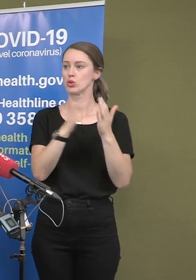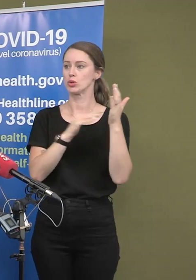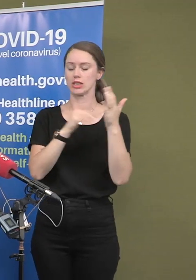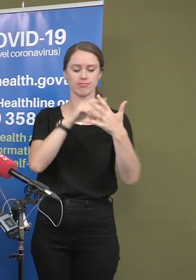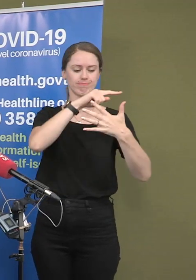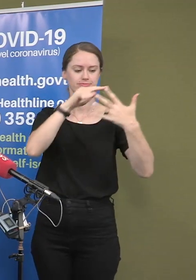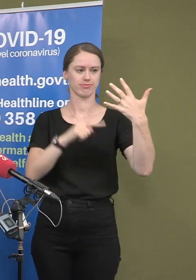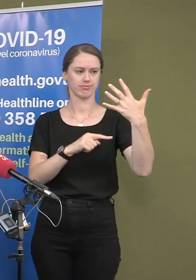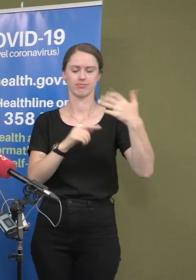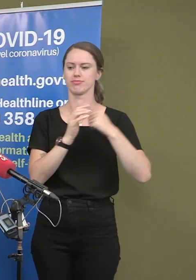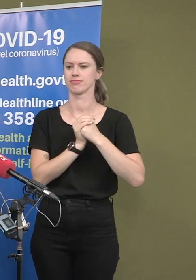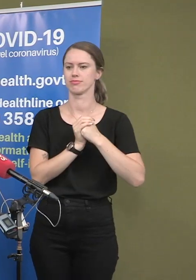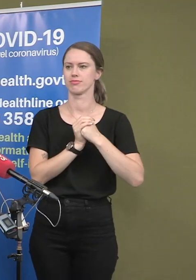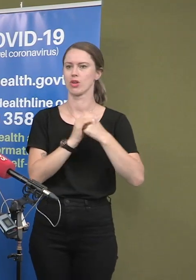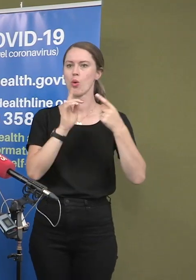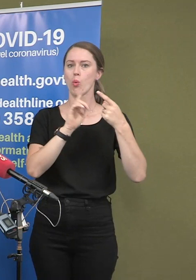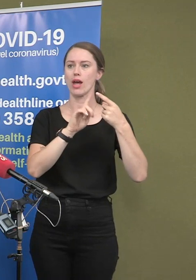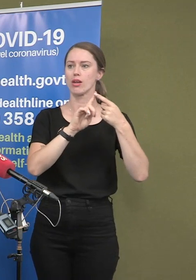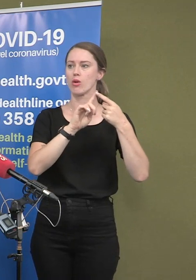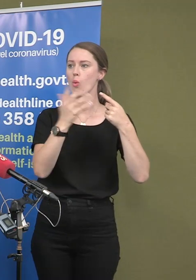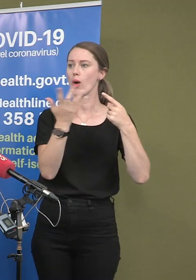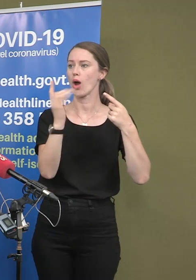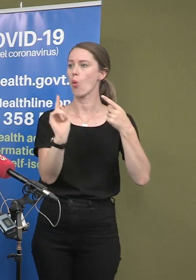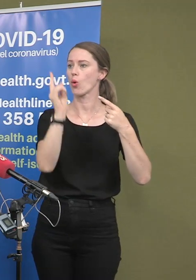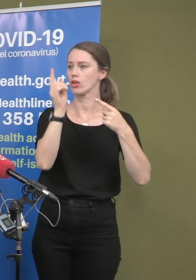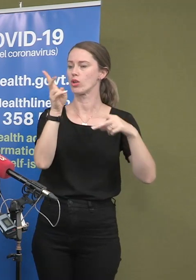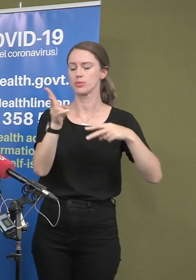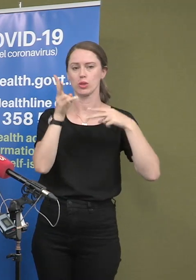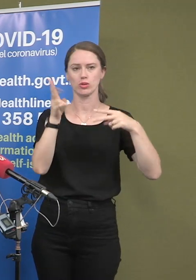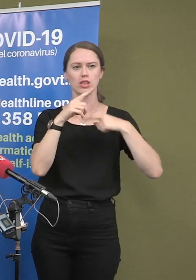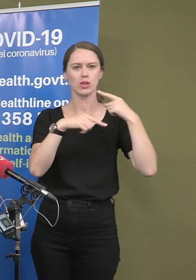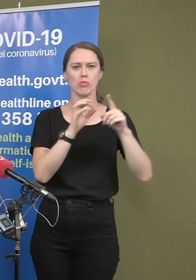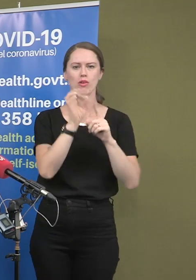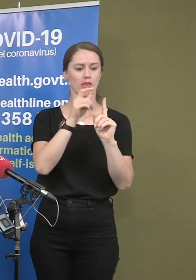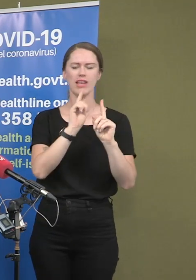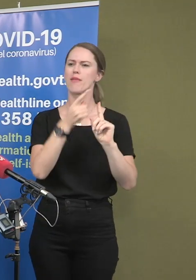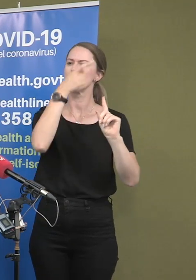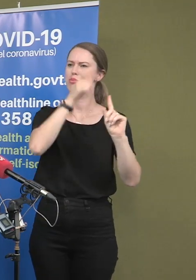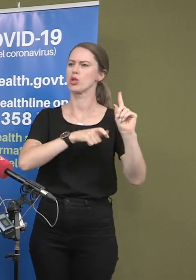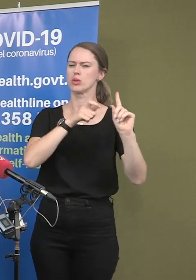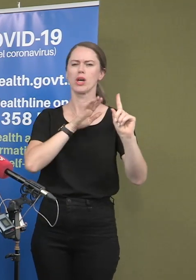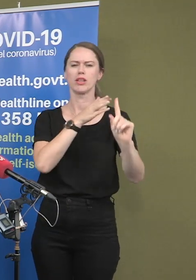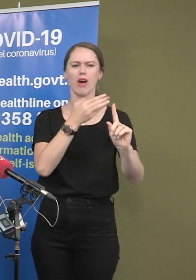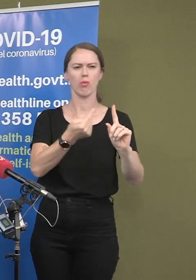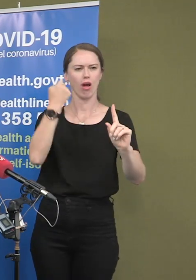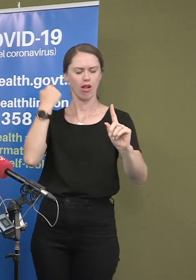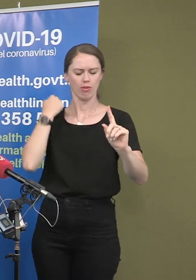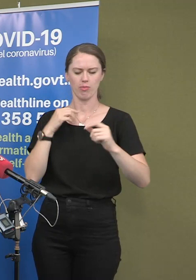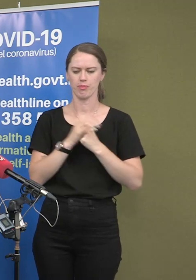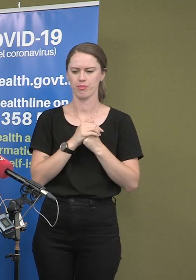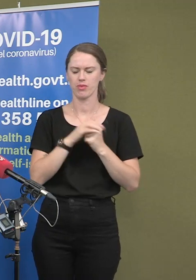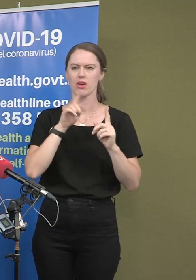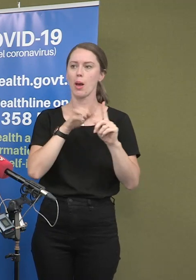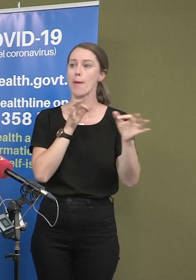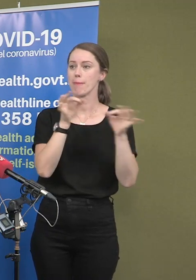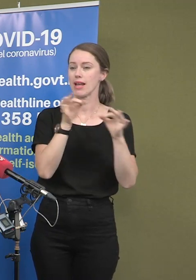of those is in Auckland Hospital and continues to improve. That was the first case that we identified in New Zealand, and